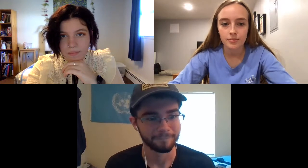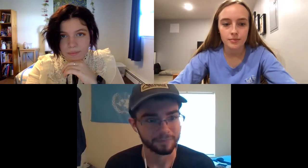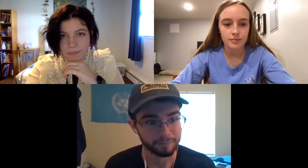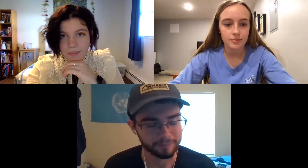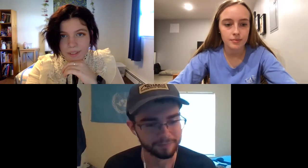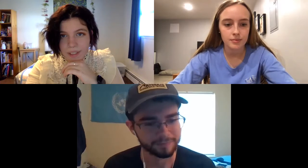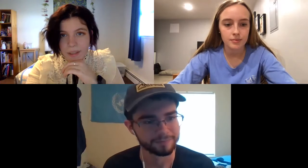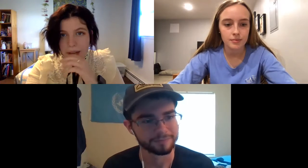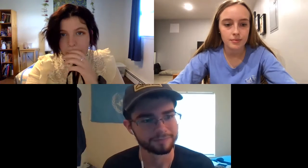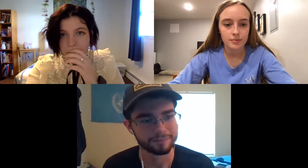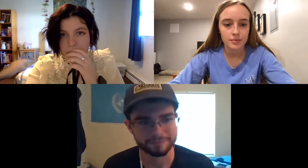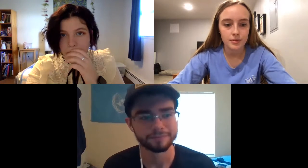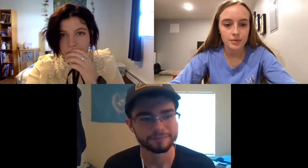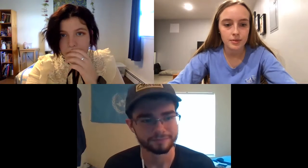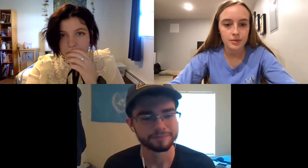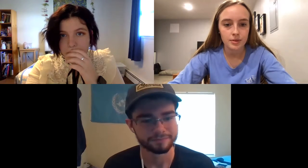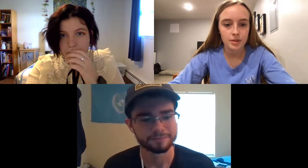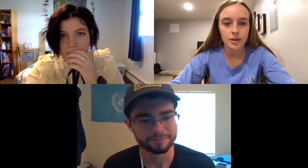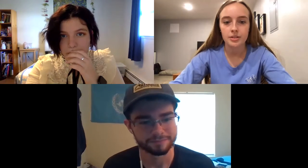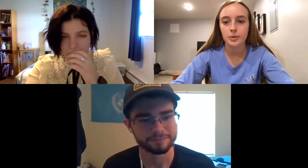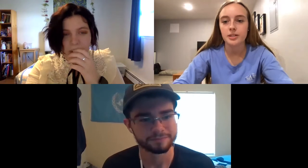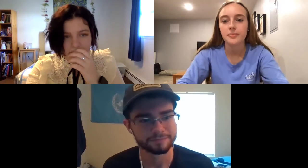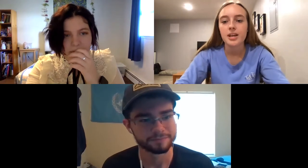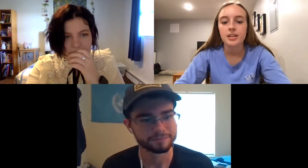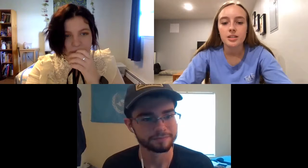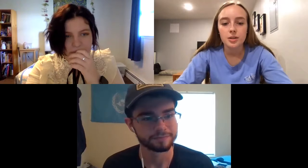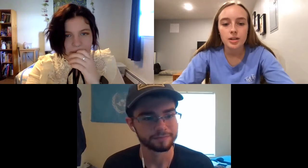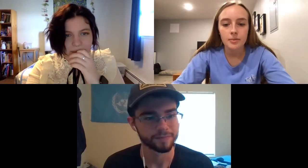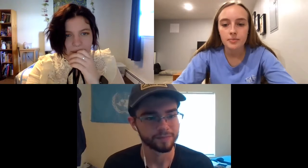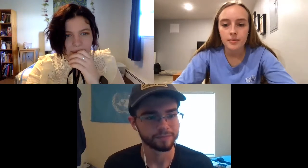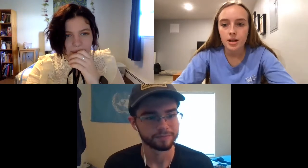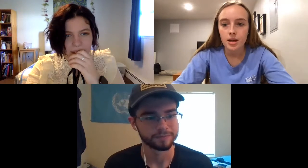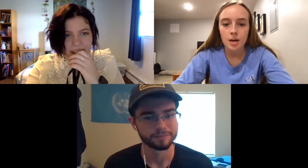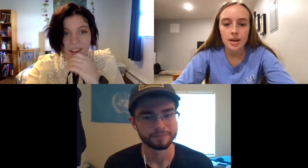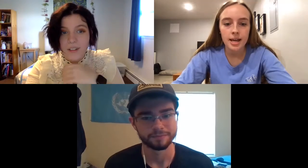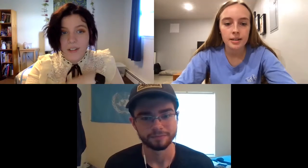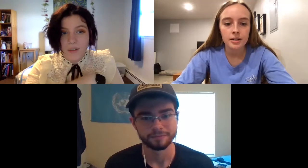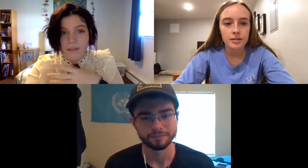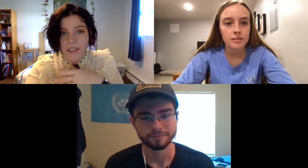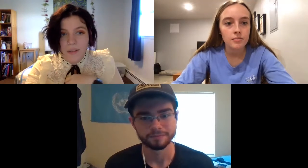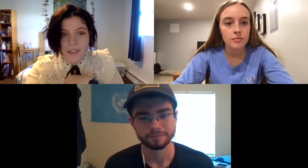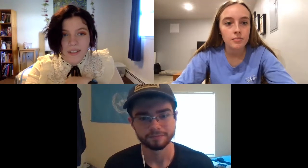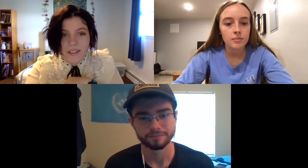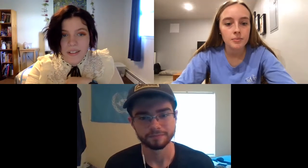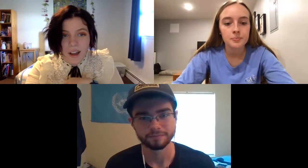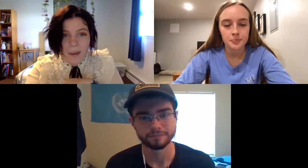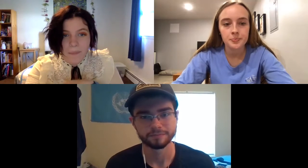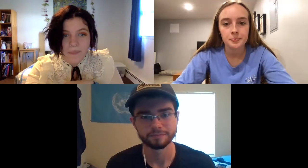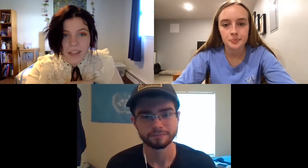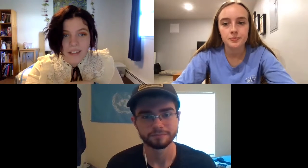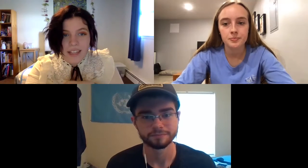Do you see them now? Okay, sweet. So yeah. They can